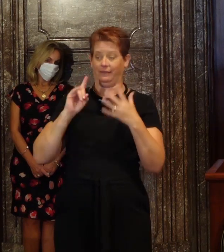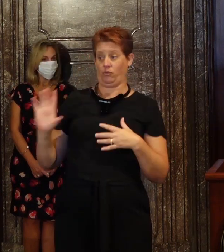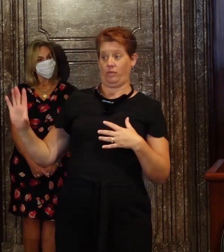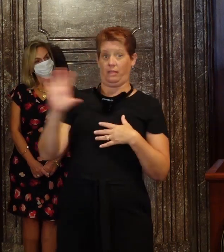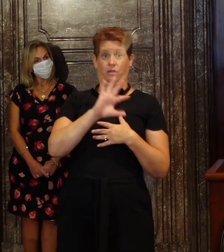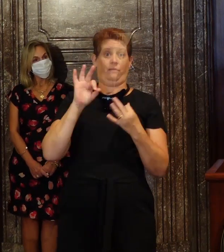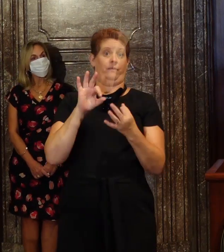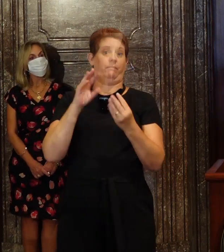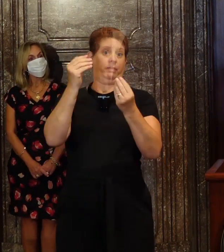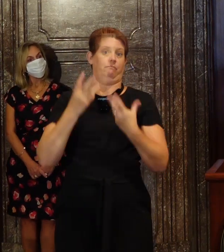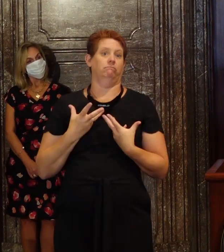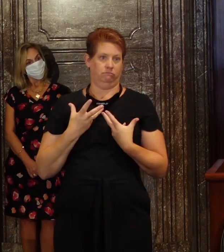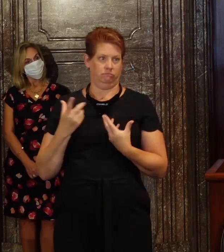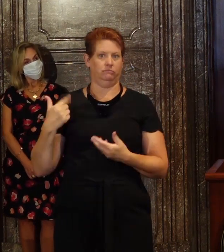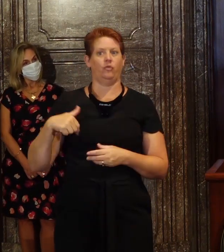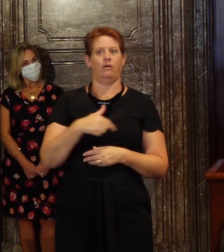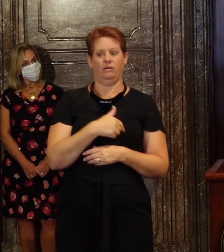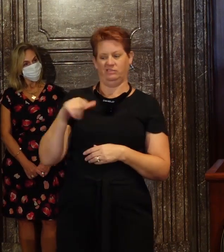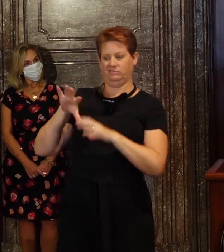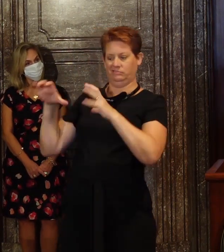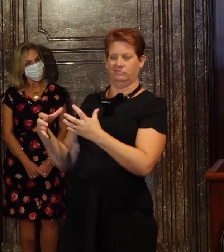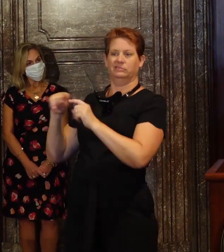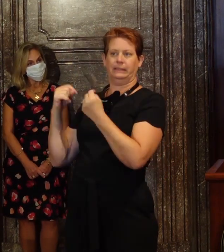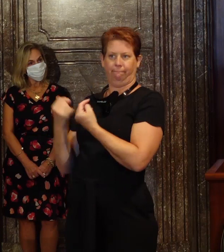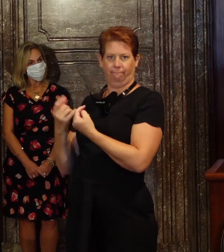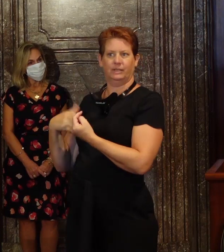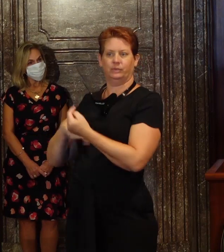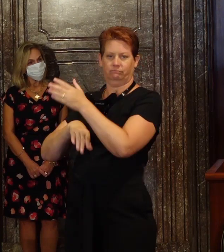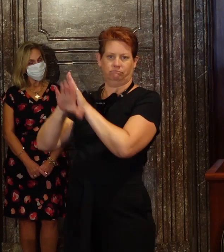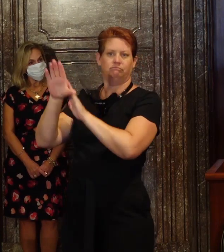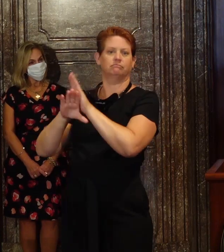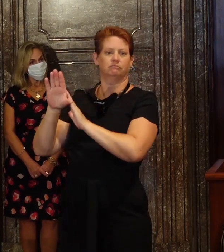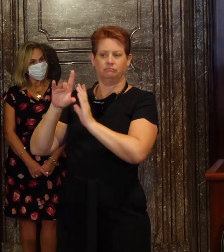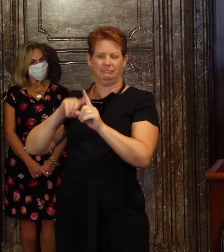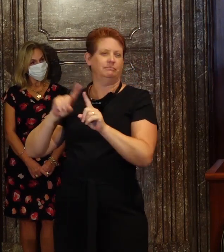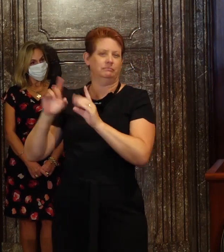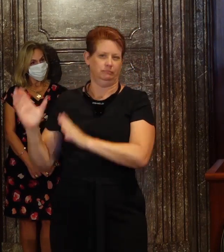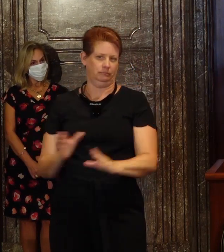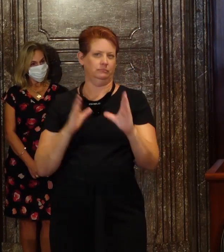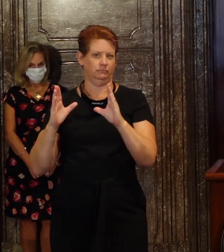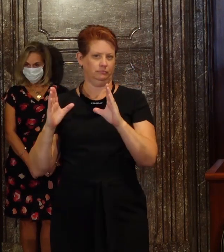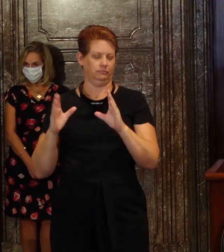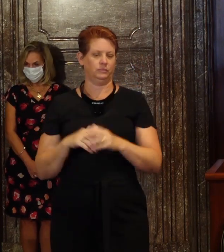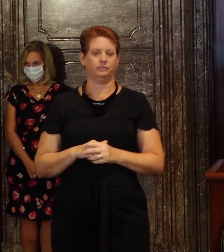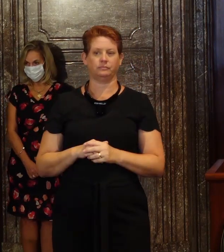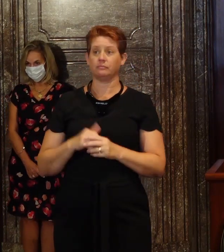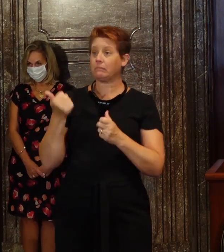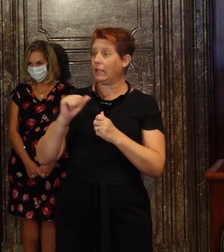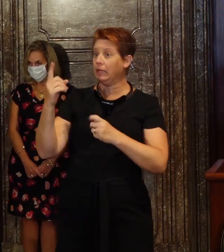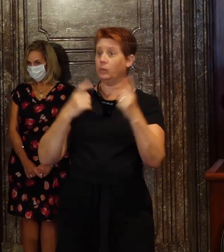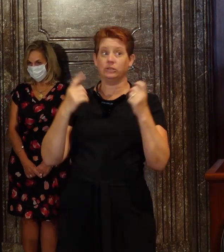has been made available to our team as we've developed these procedures. So with that, are